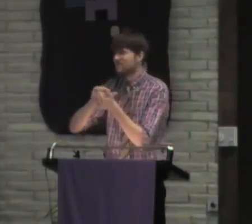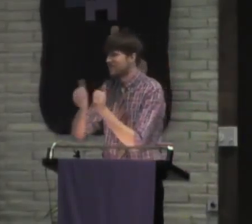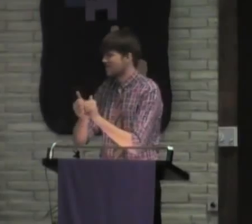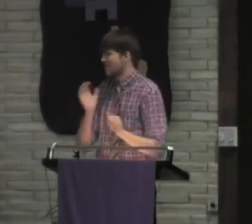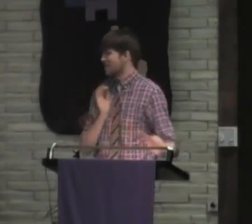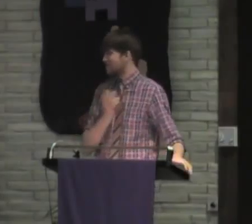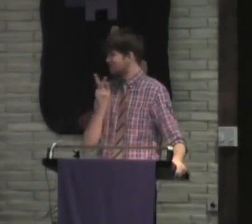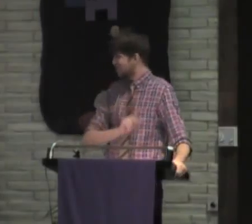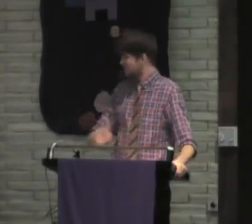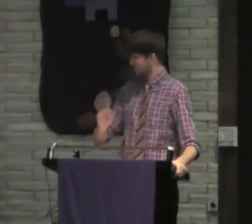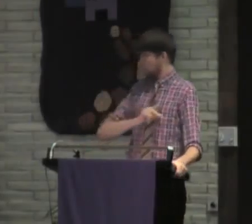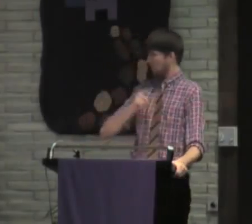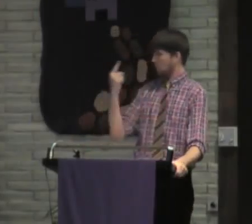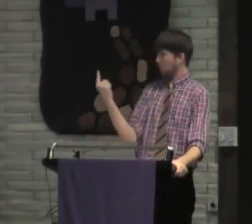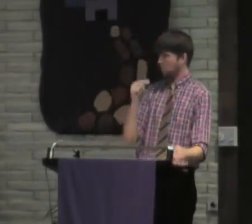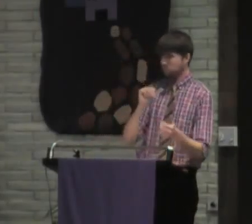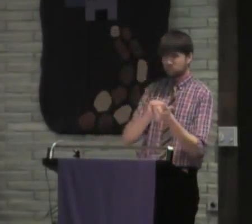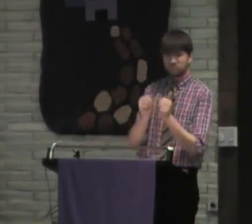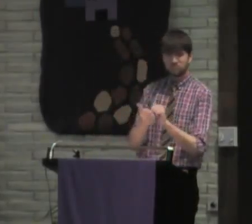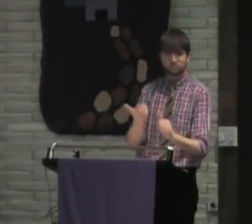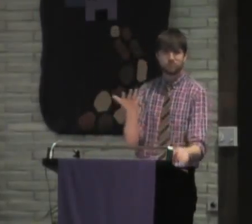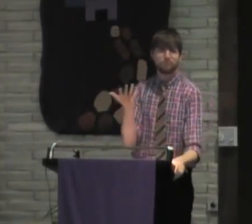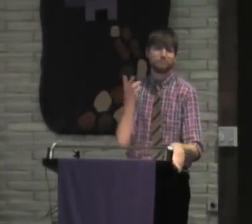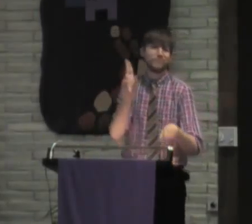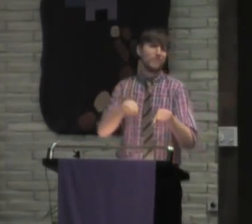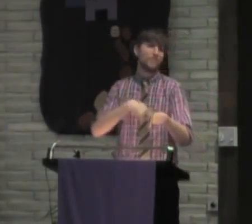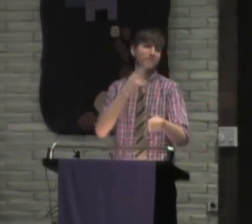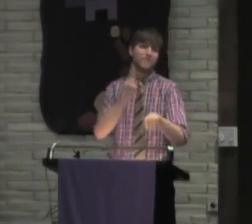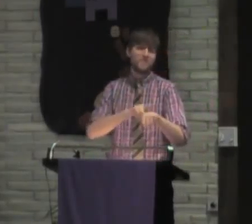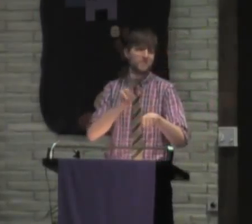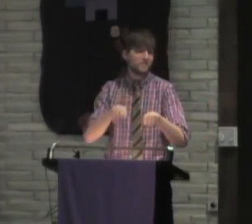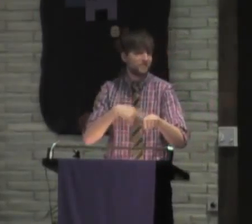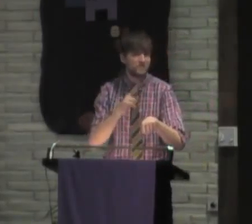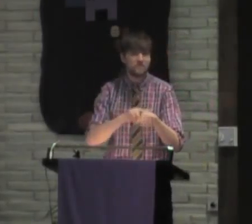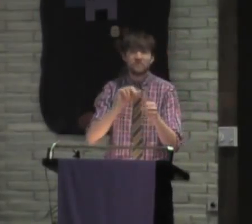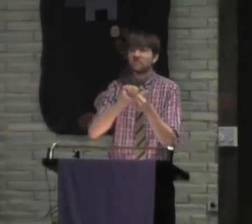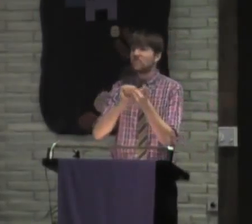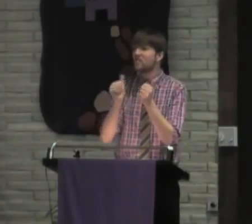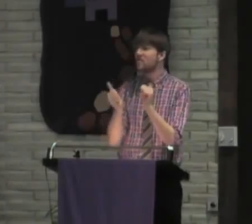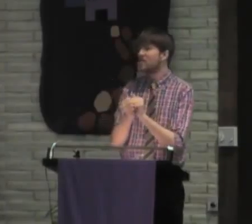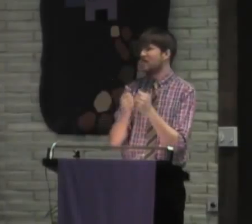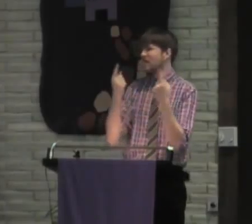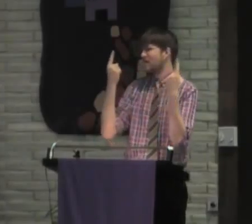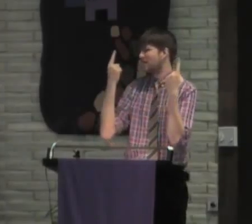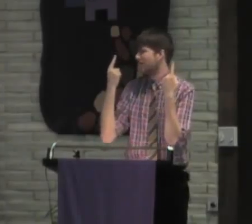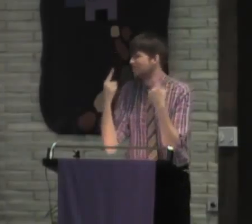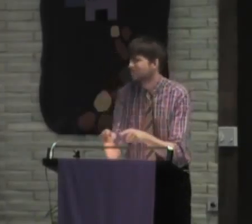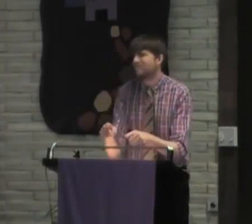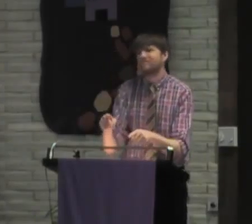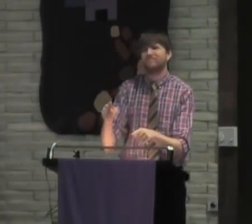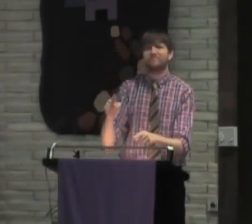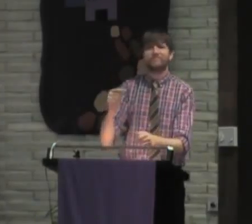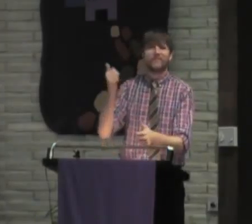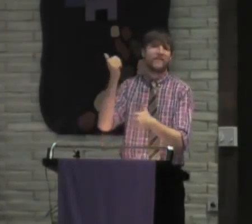And they ask them if they would change. And they said, yes, we change. Our personalities change. It's normal. Change